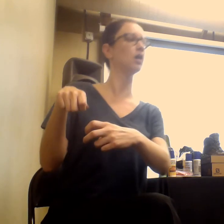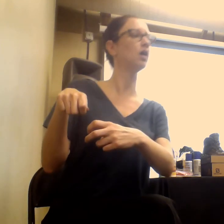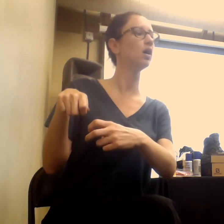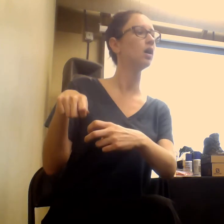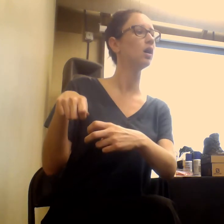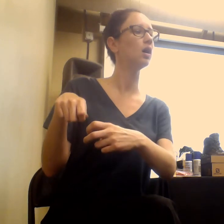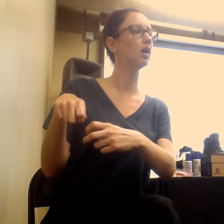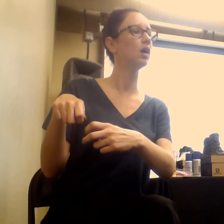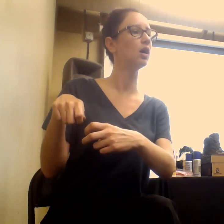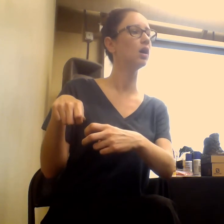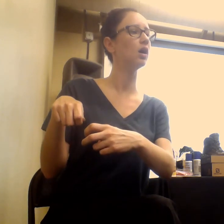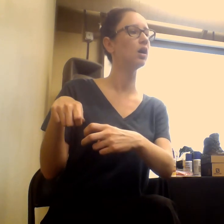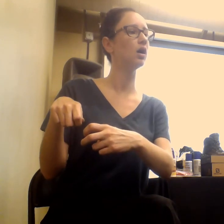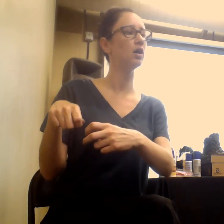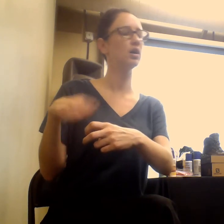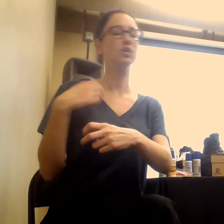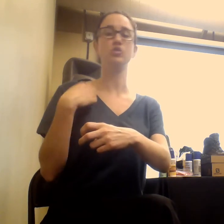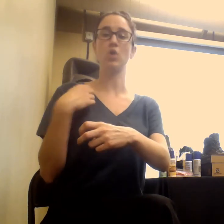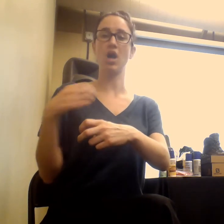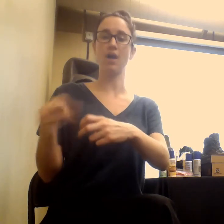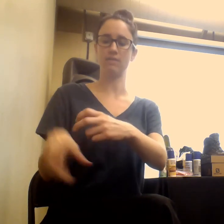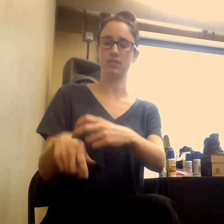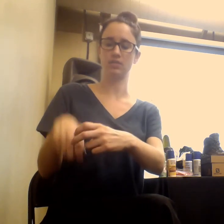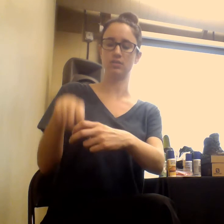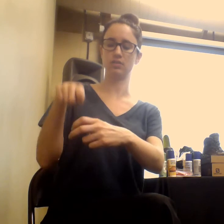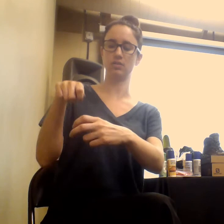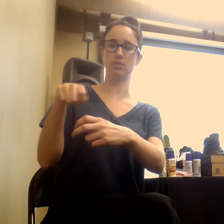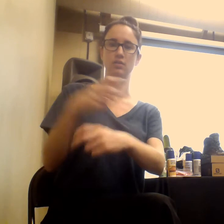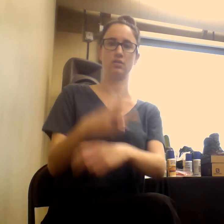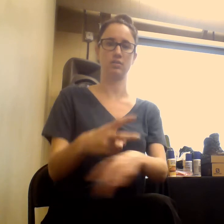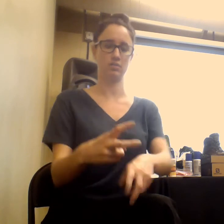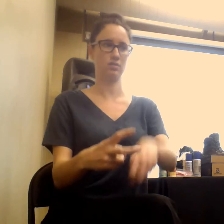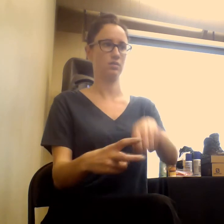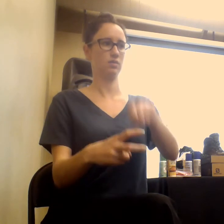the lace. Okay, so that goes through